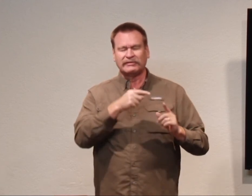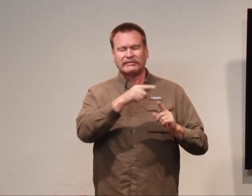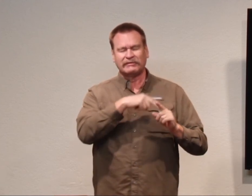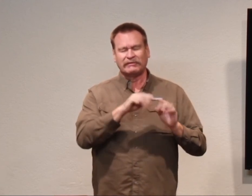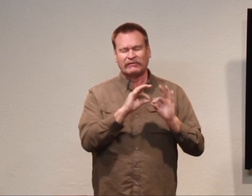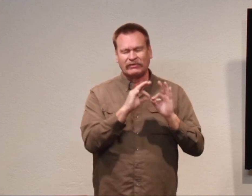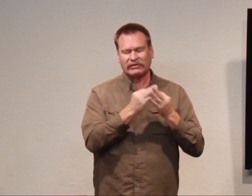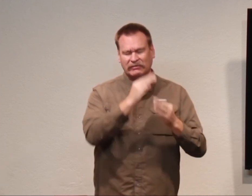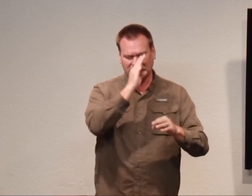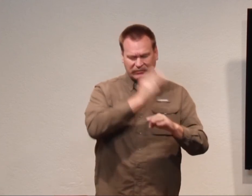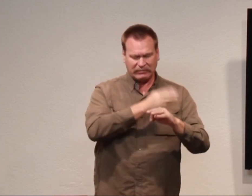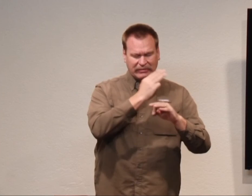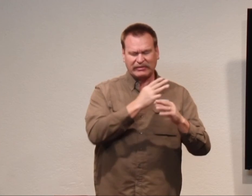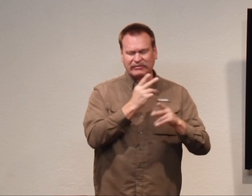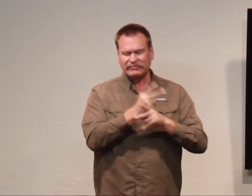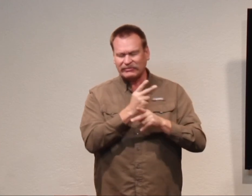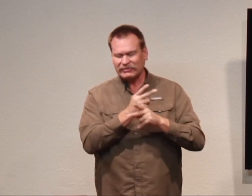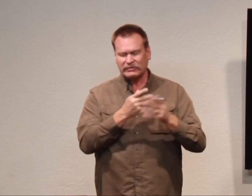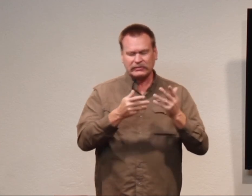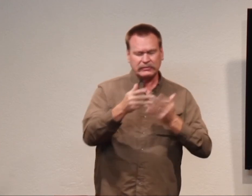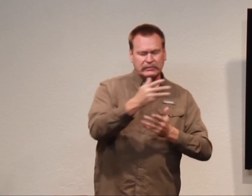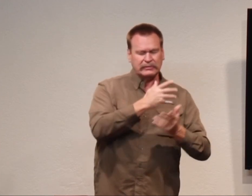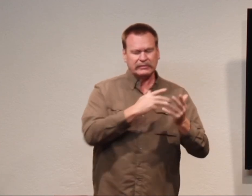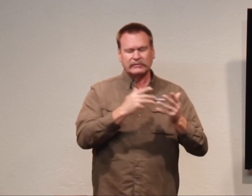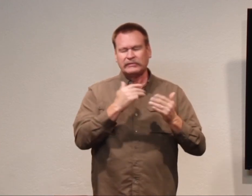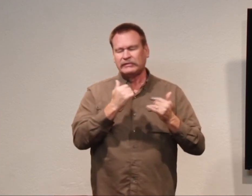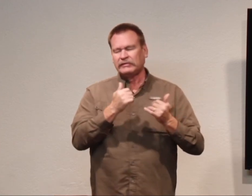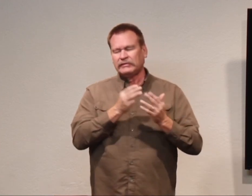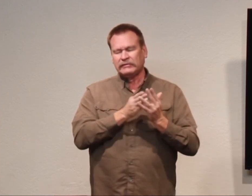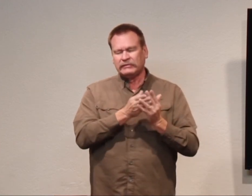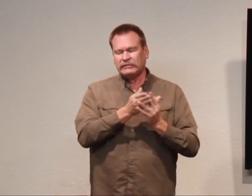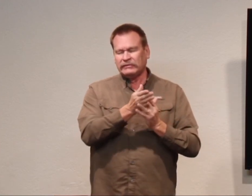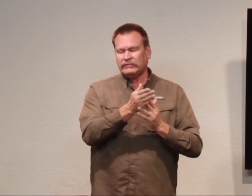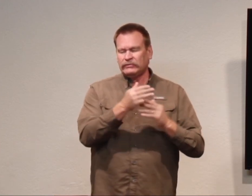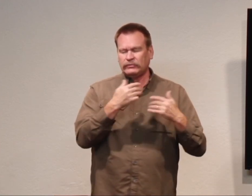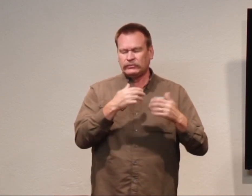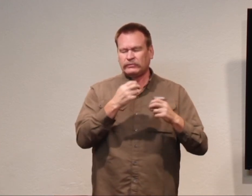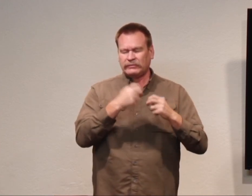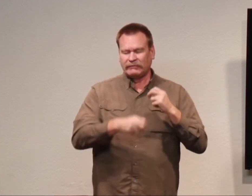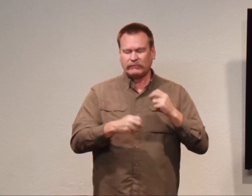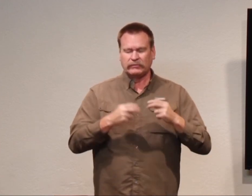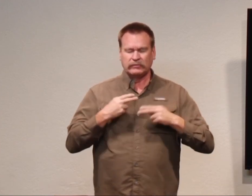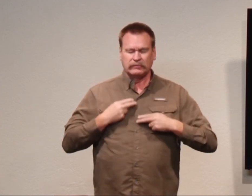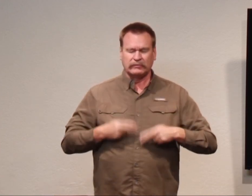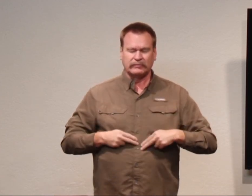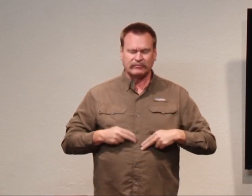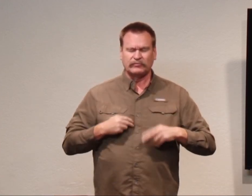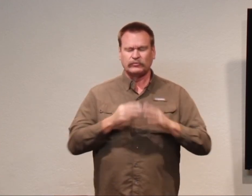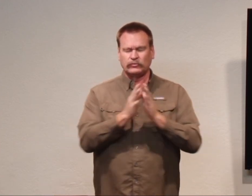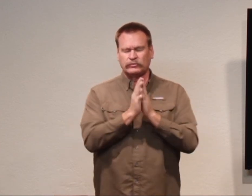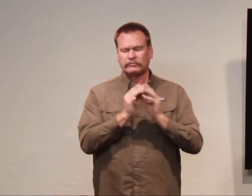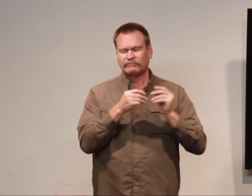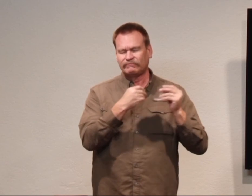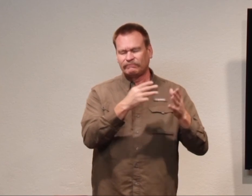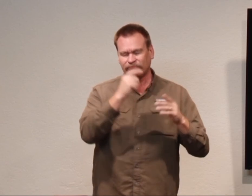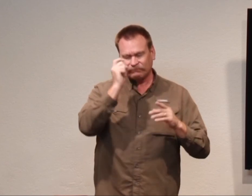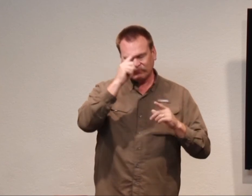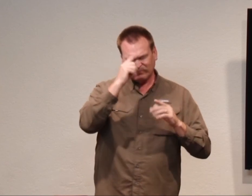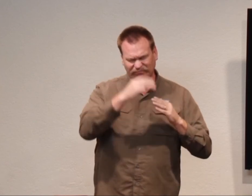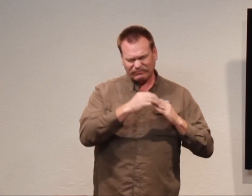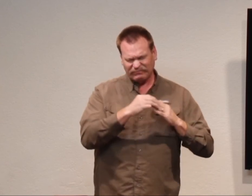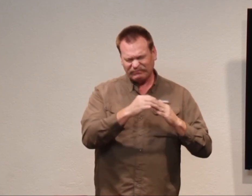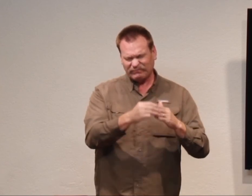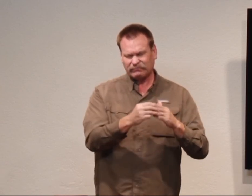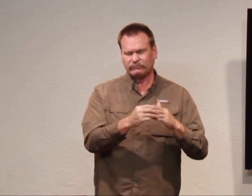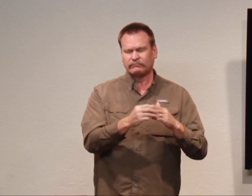also be with his wife, Shirley, as she's trying to do so much caring for him. It's really, really challenging. It's difficult for her as she faces her own